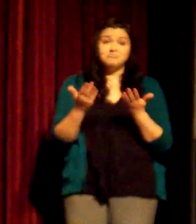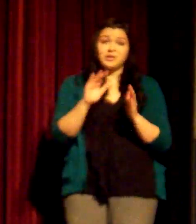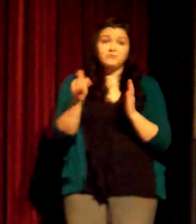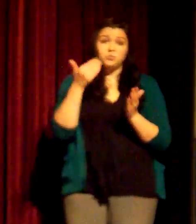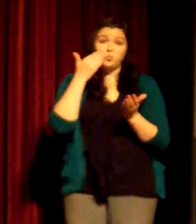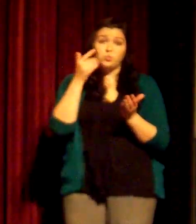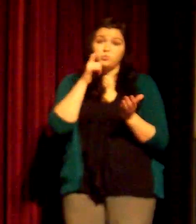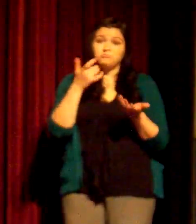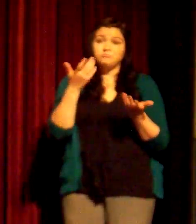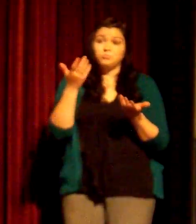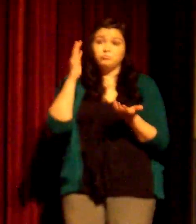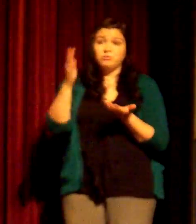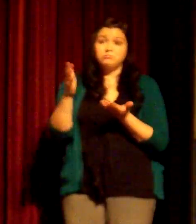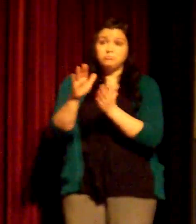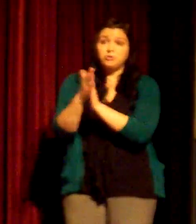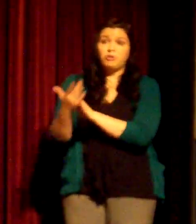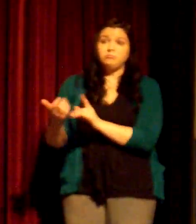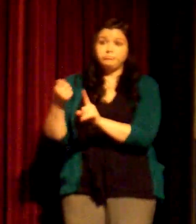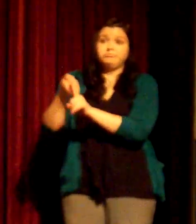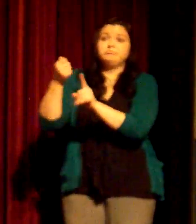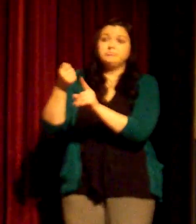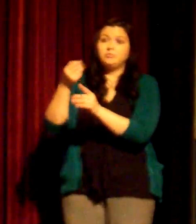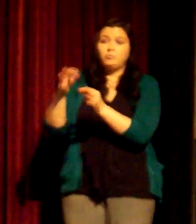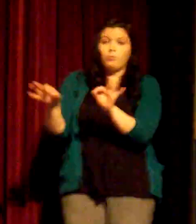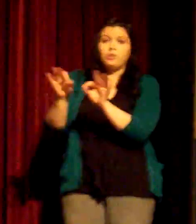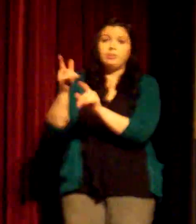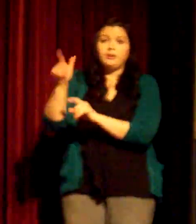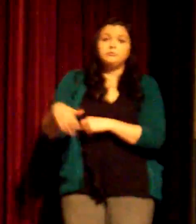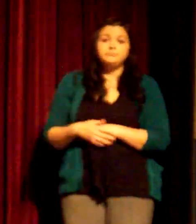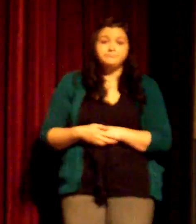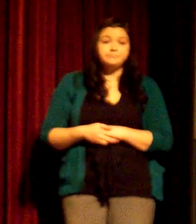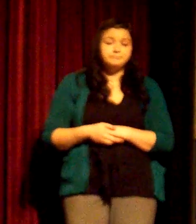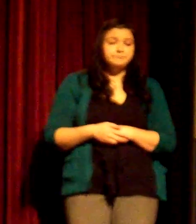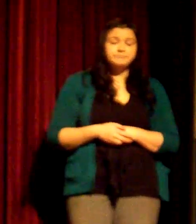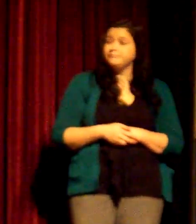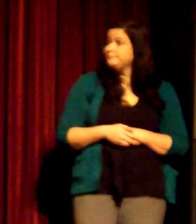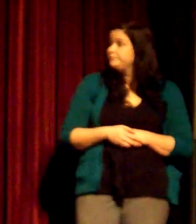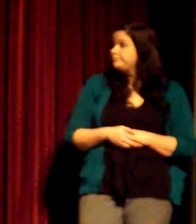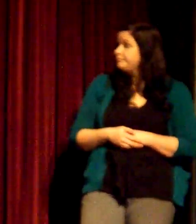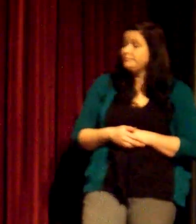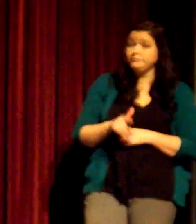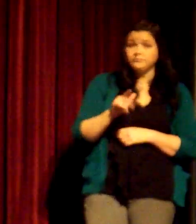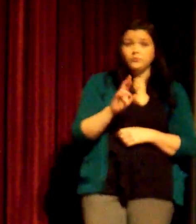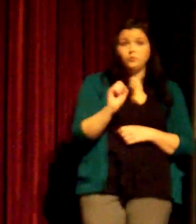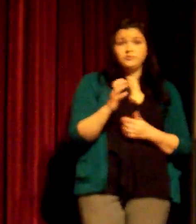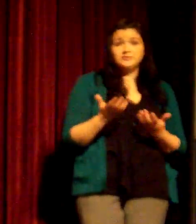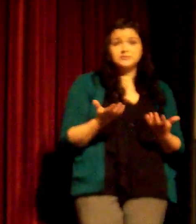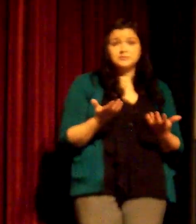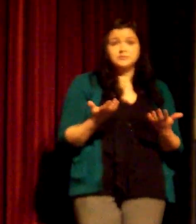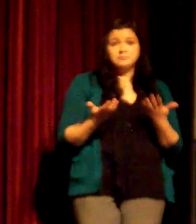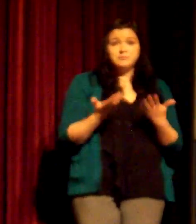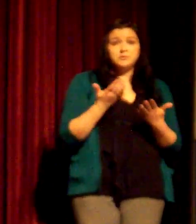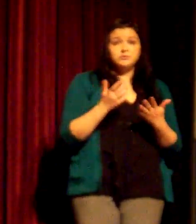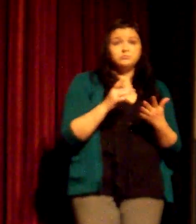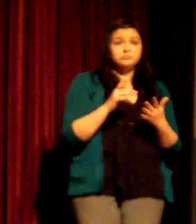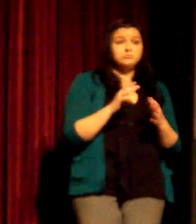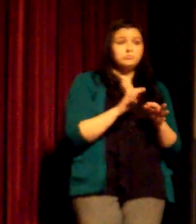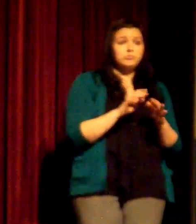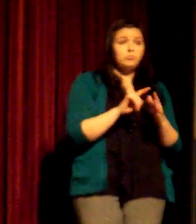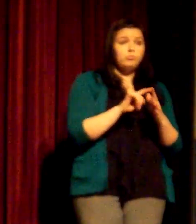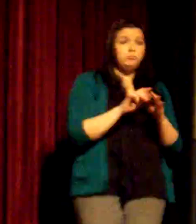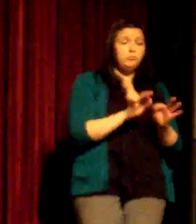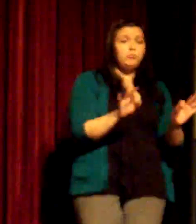Lake. So with the background in software and 3 small kids, that pretty much ended my corporate career. So by design and